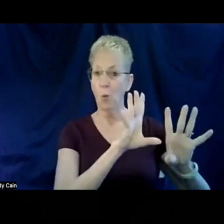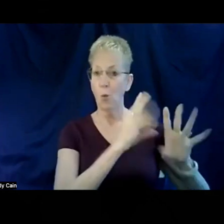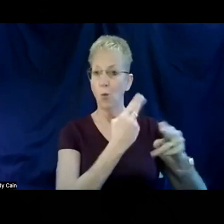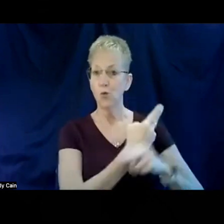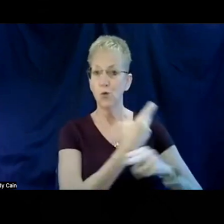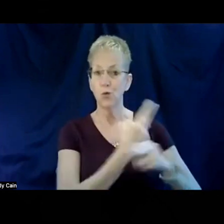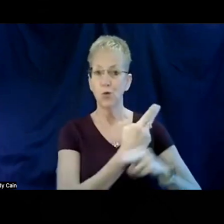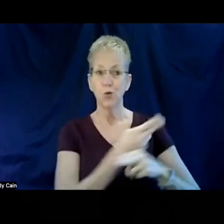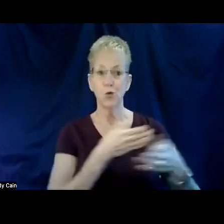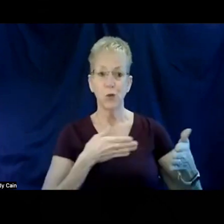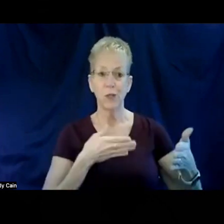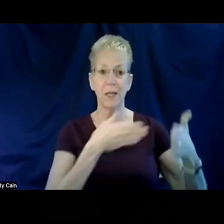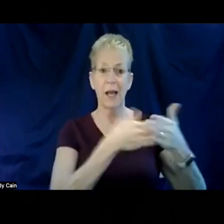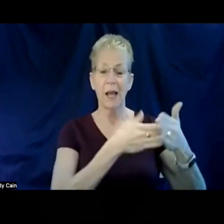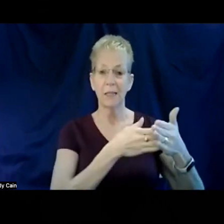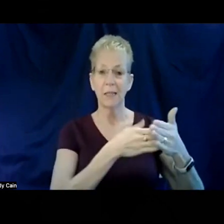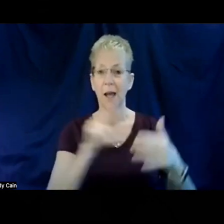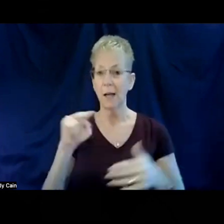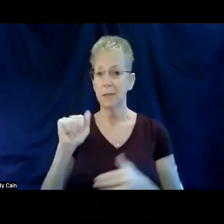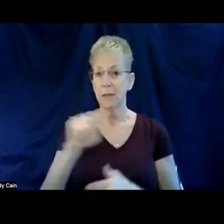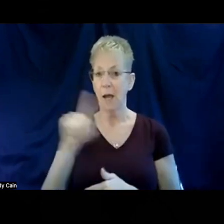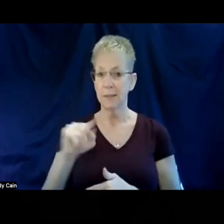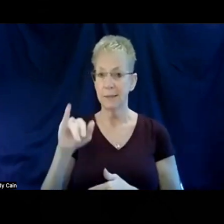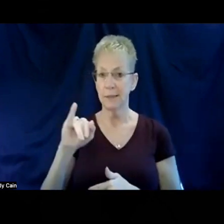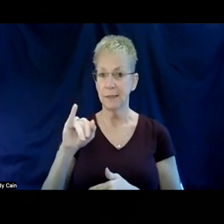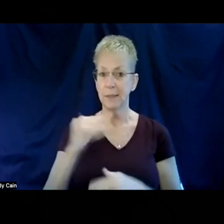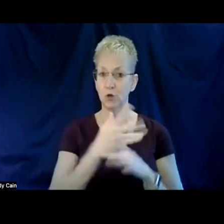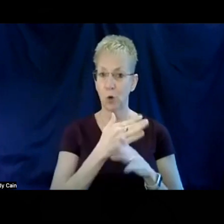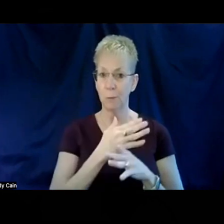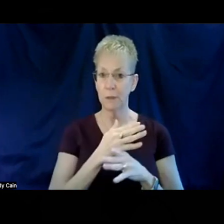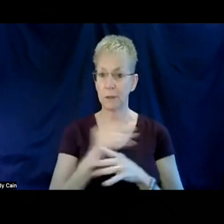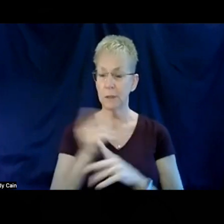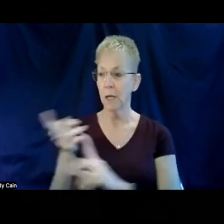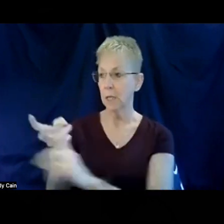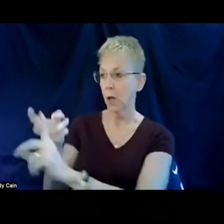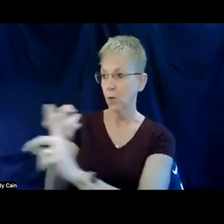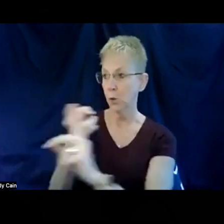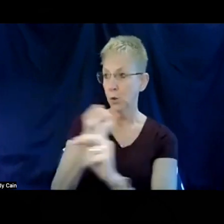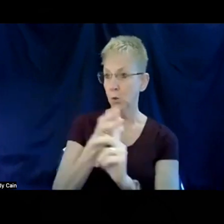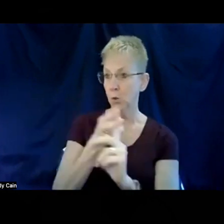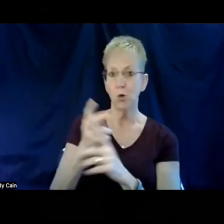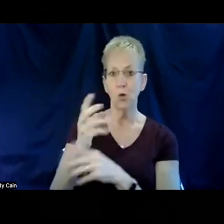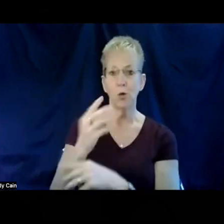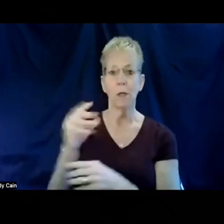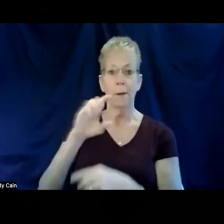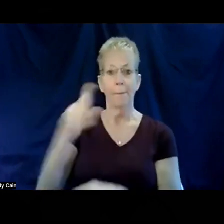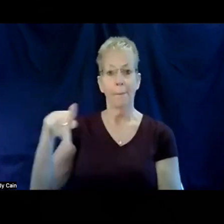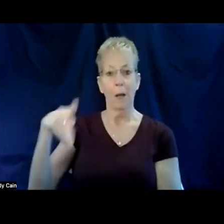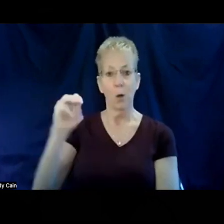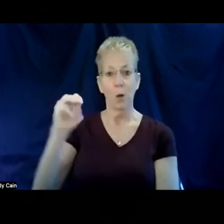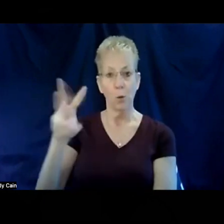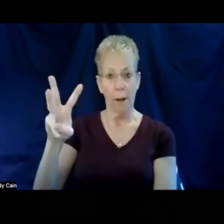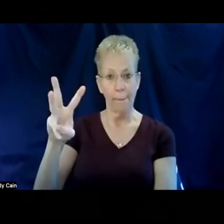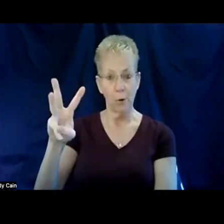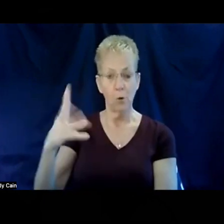anti-Nazi Germans during the war. They recruited from prisoners of war